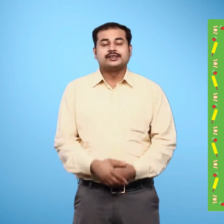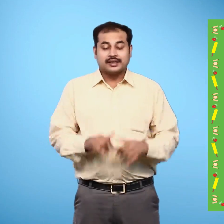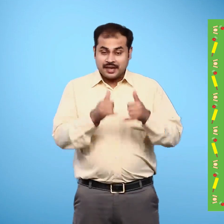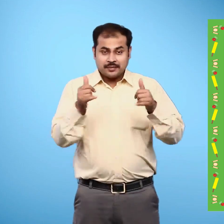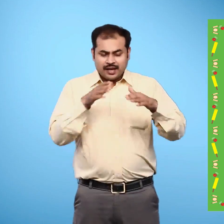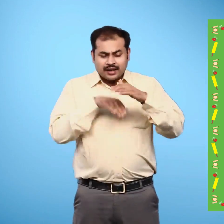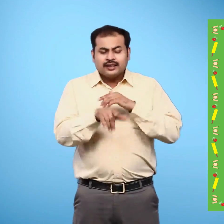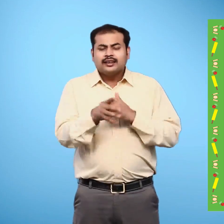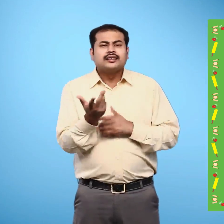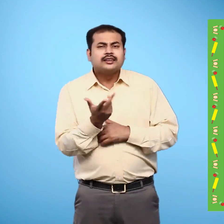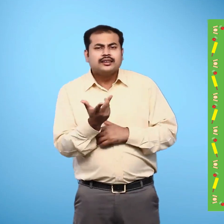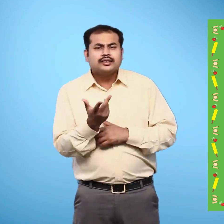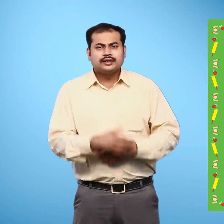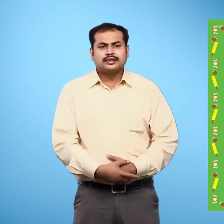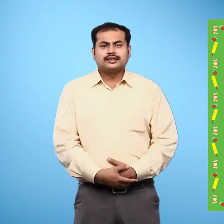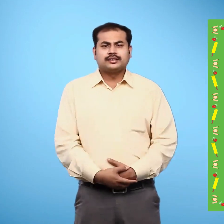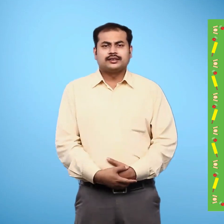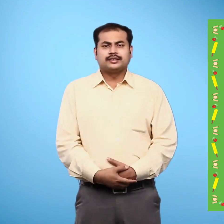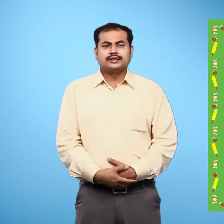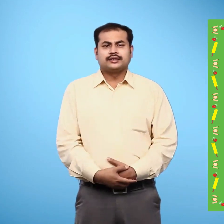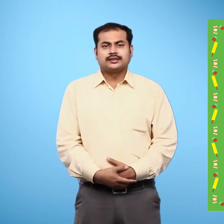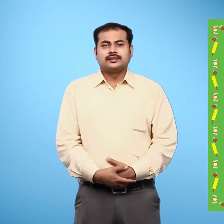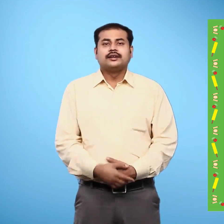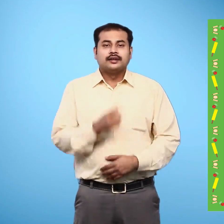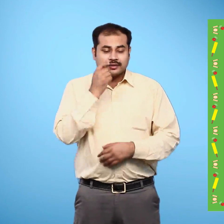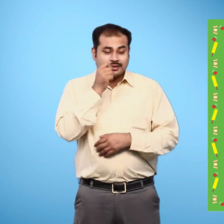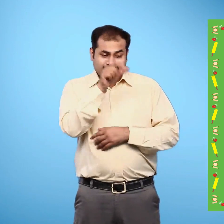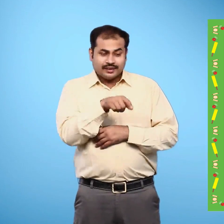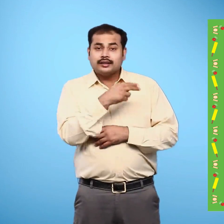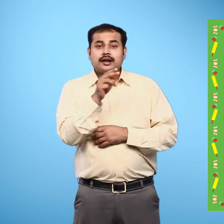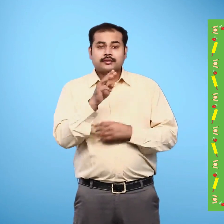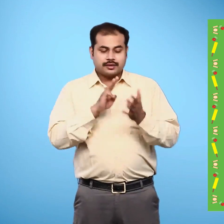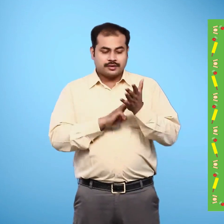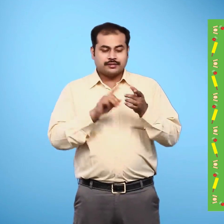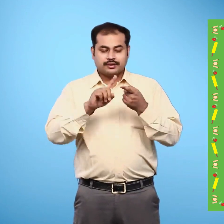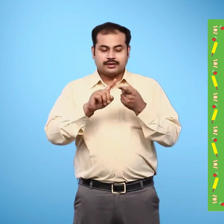being played by some children with Uncle Miku.